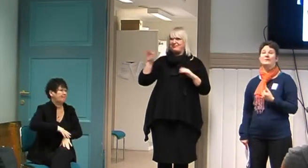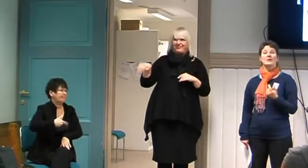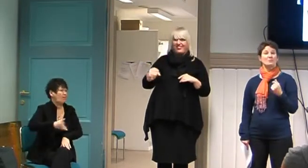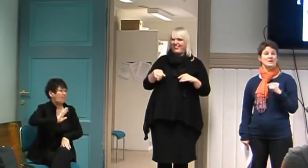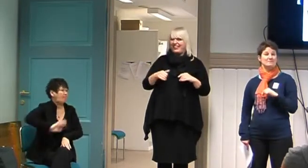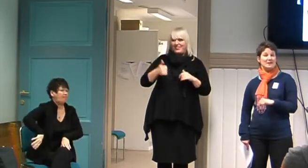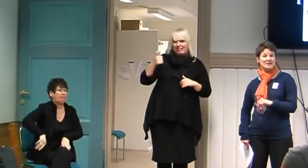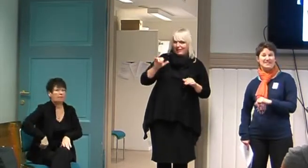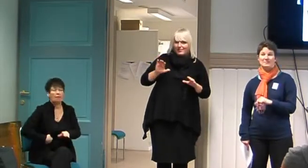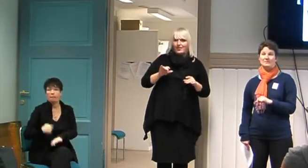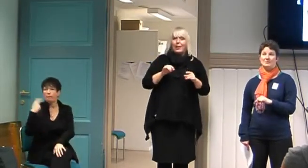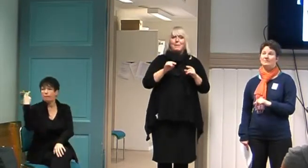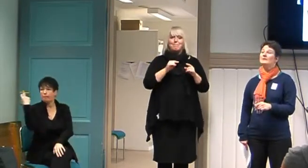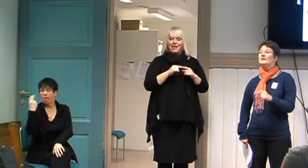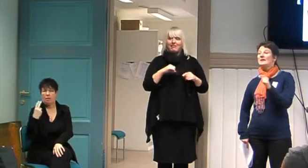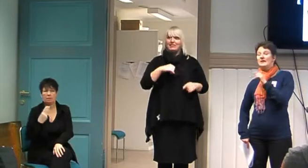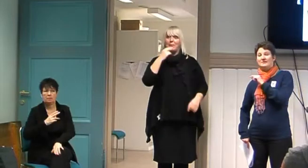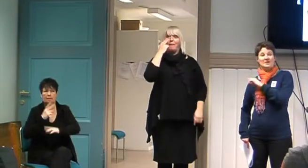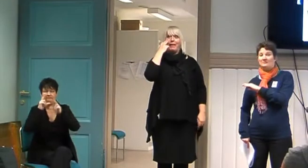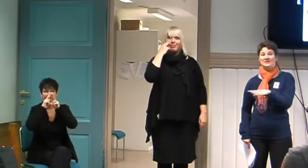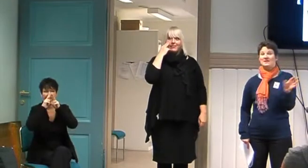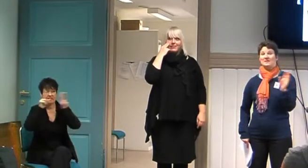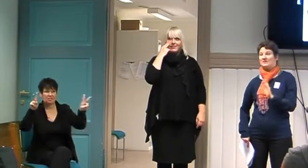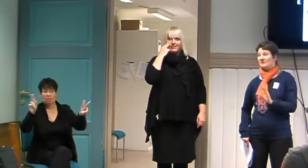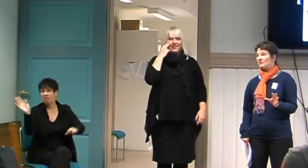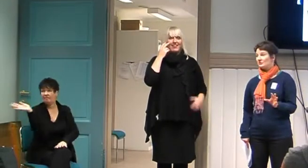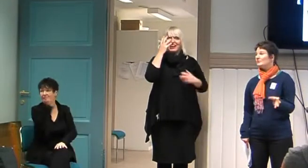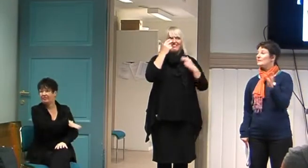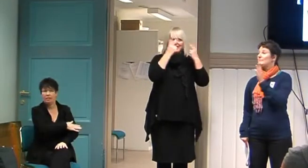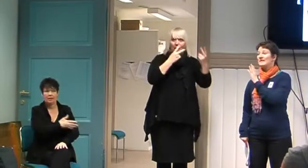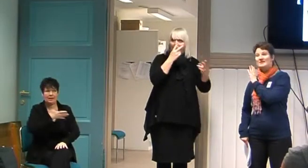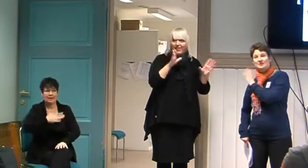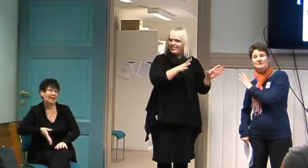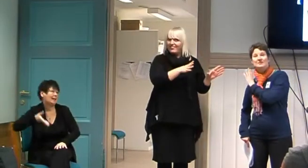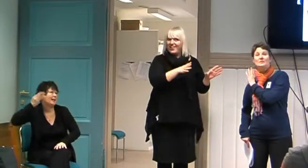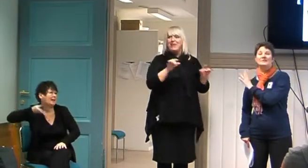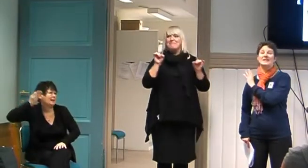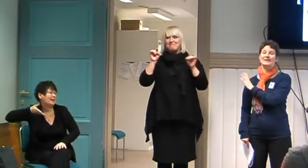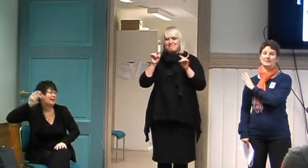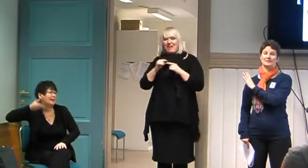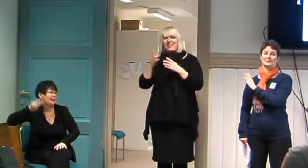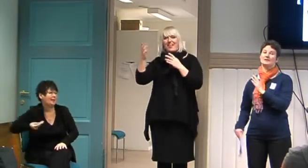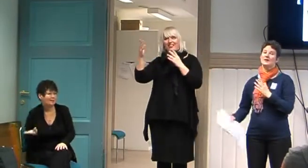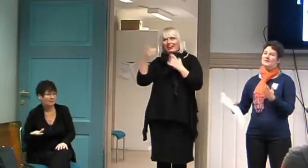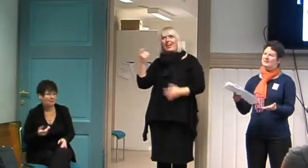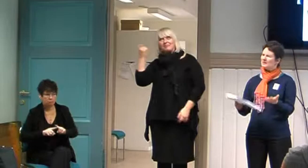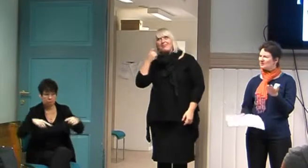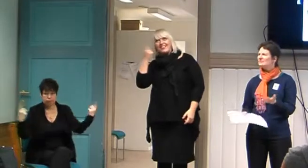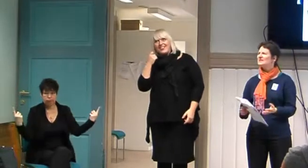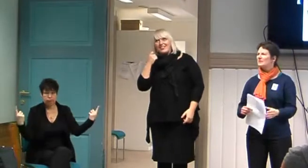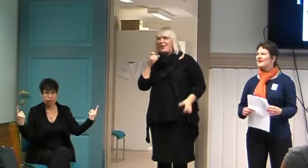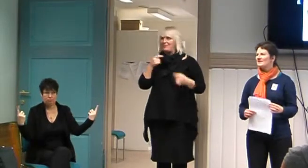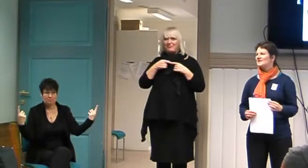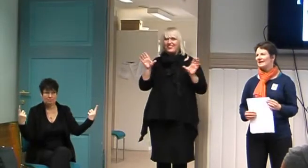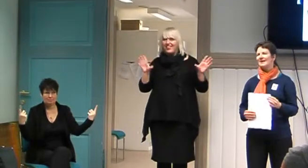hear, whereas blind people don't need anything that's visual, but they do need to be able to hear things. So it's always a